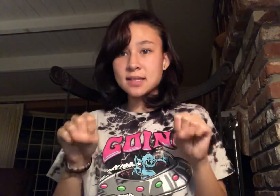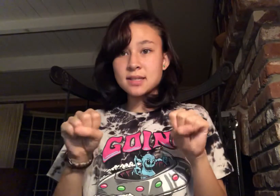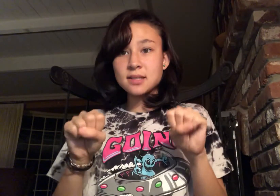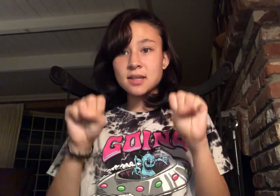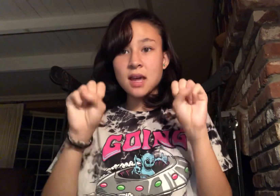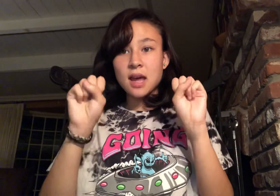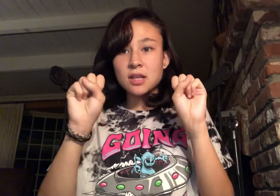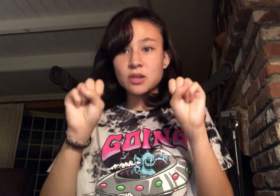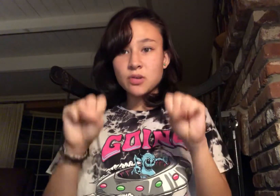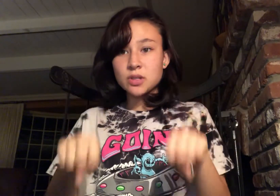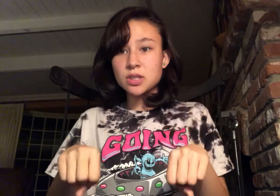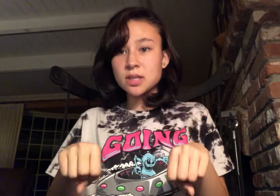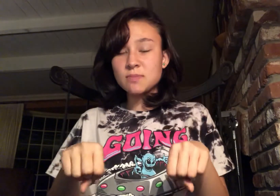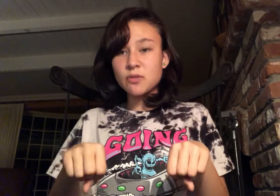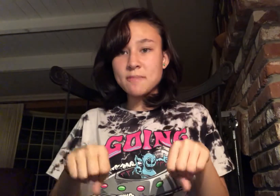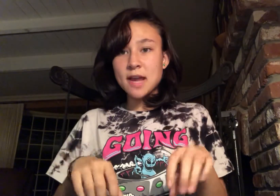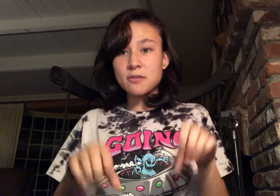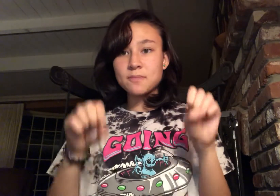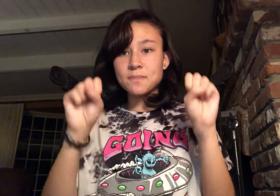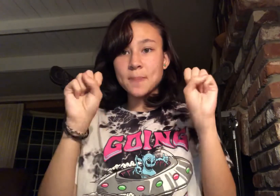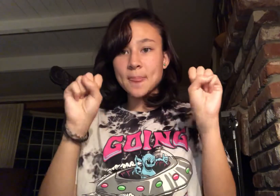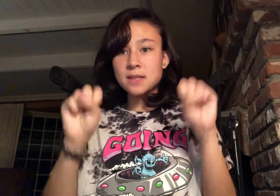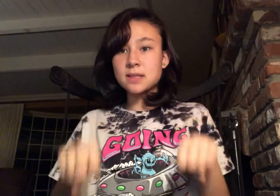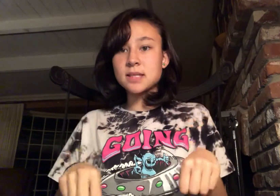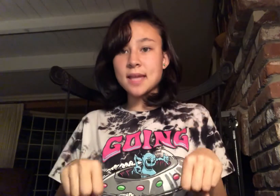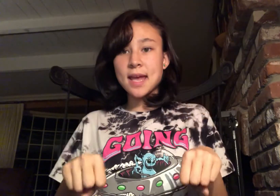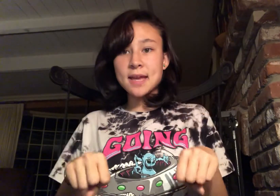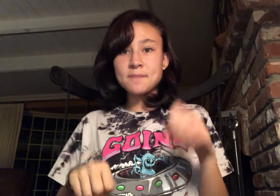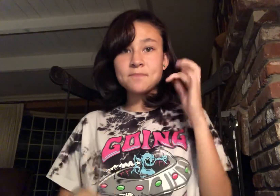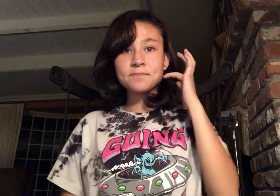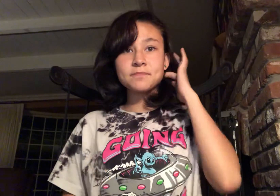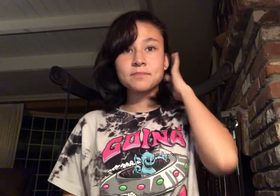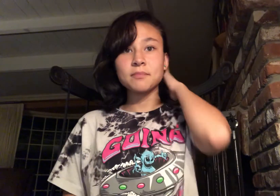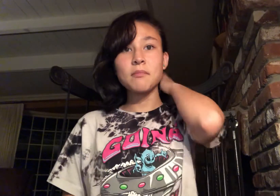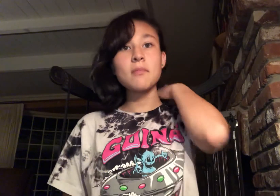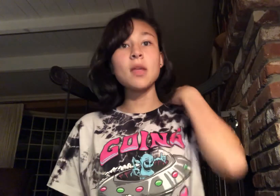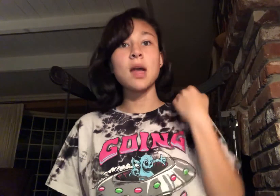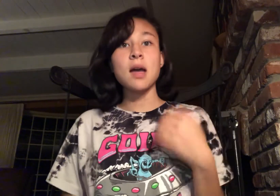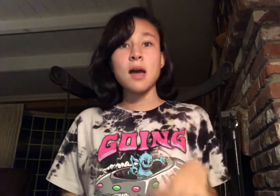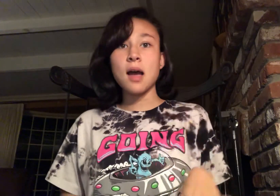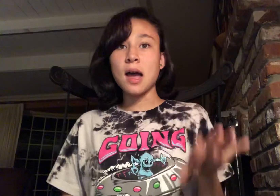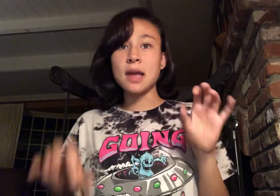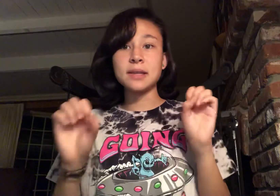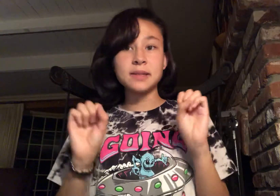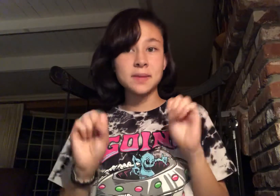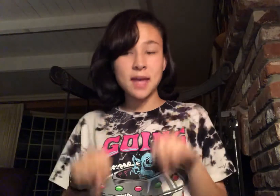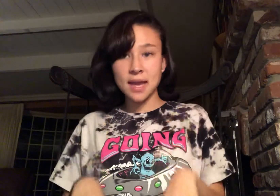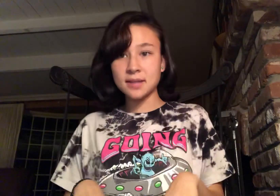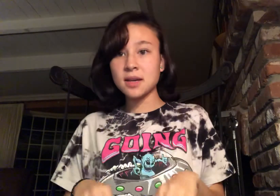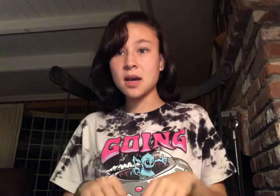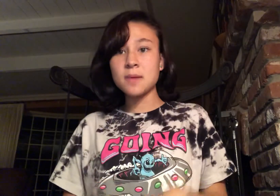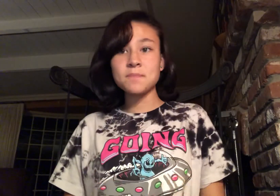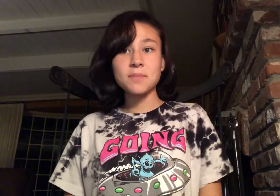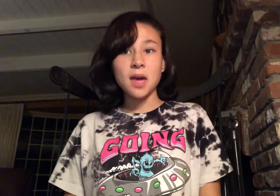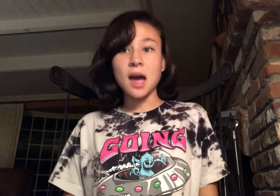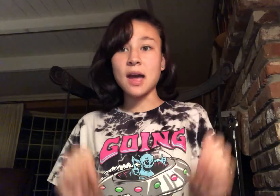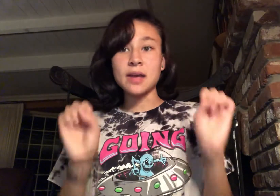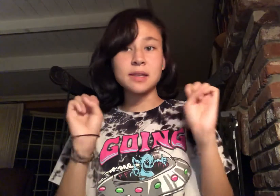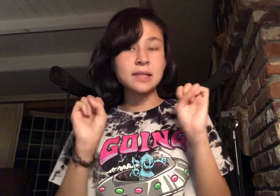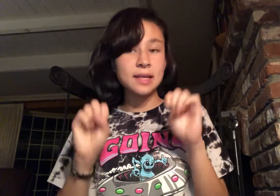S's and you're going to just move them down. So this is can. I can come. I